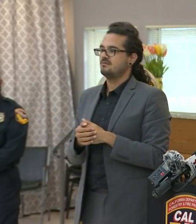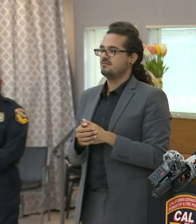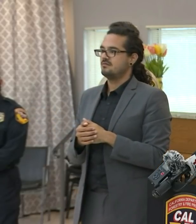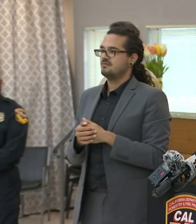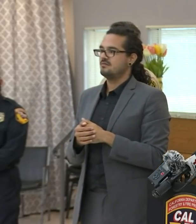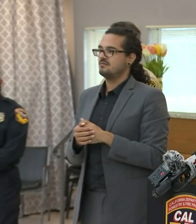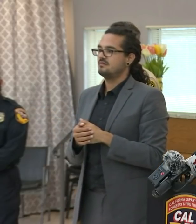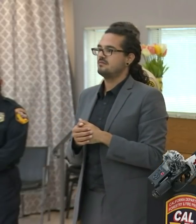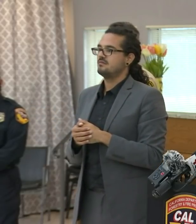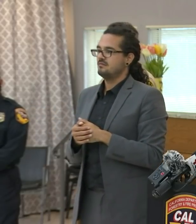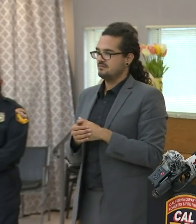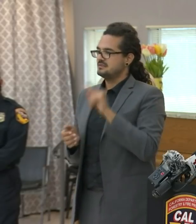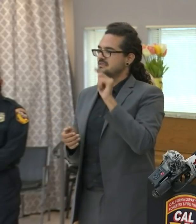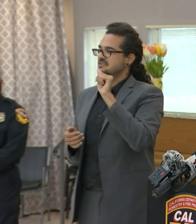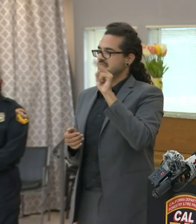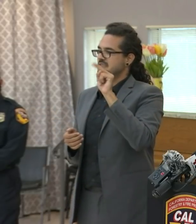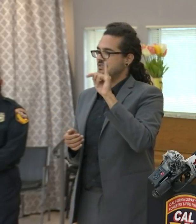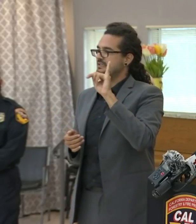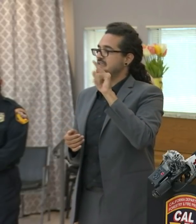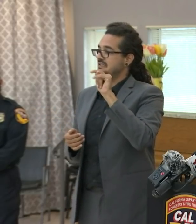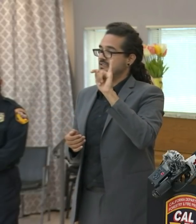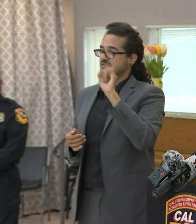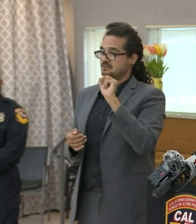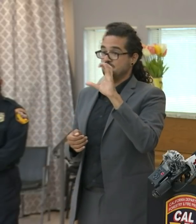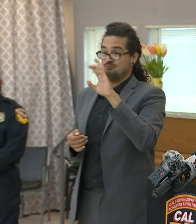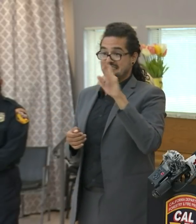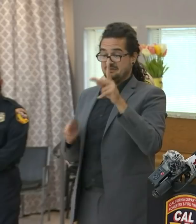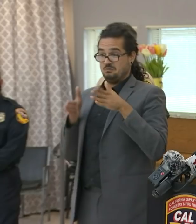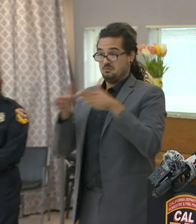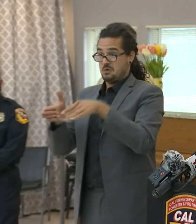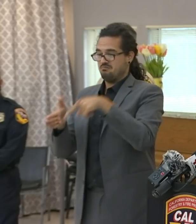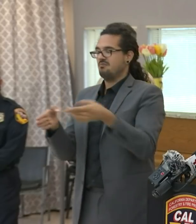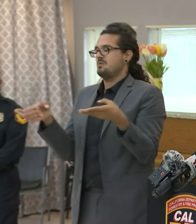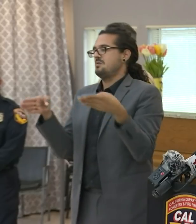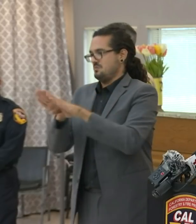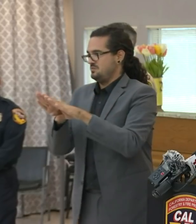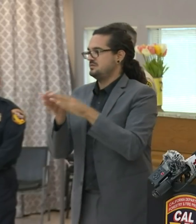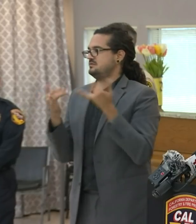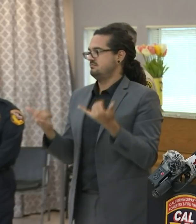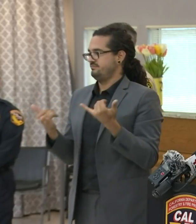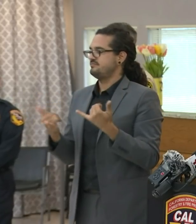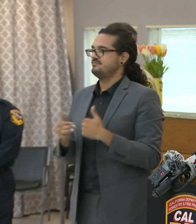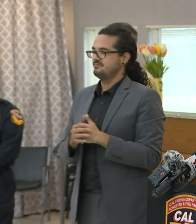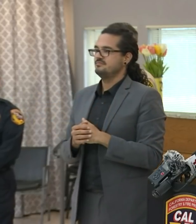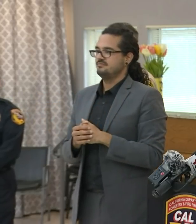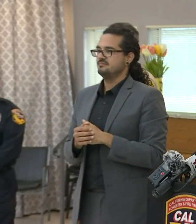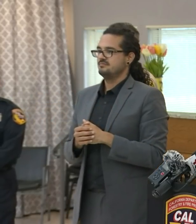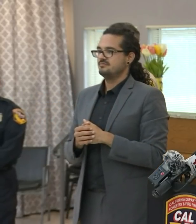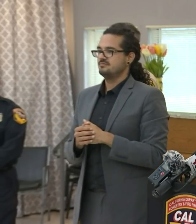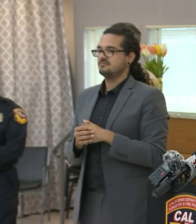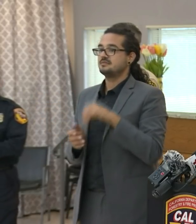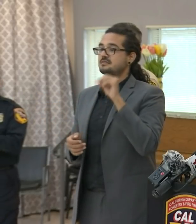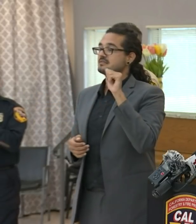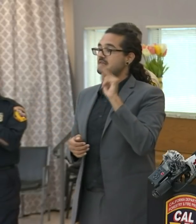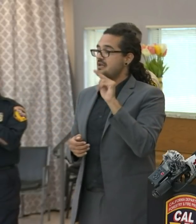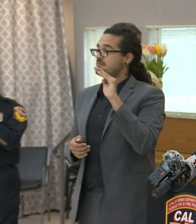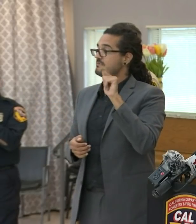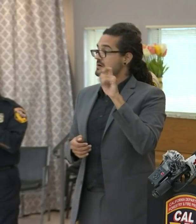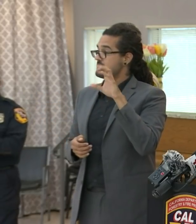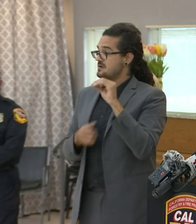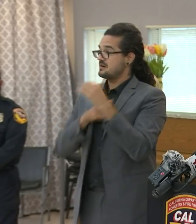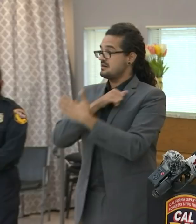areas. I know even though you've heard that there aren't many changes as far as the fire is concerned in San Mateo County, we've heard that there are